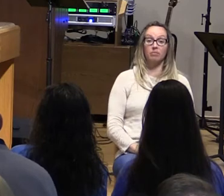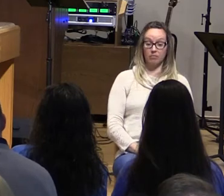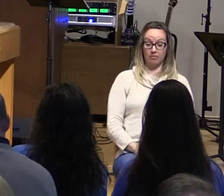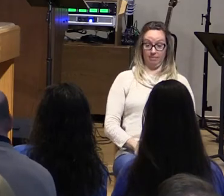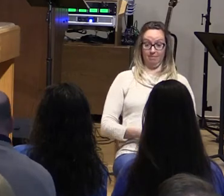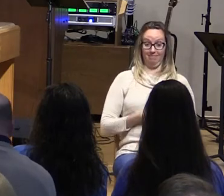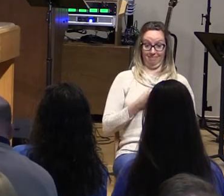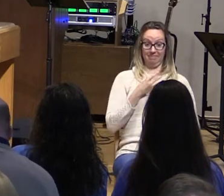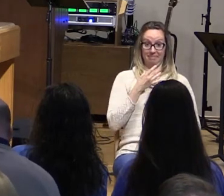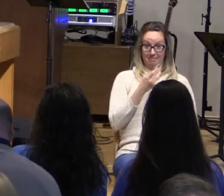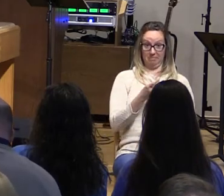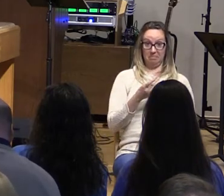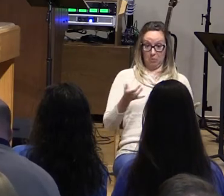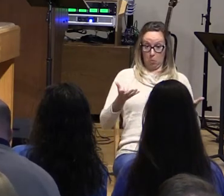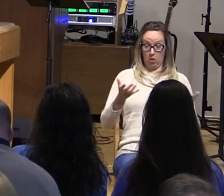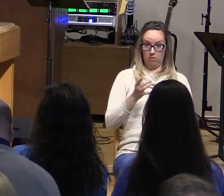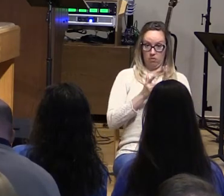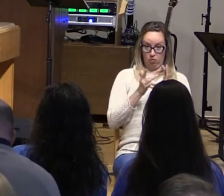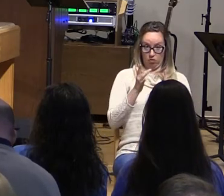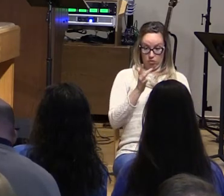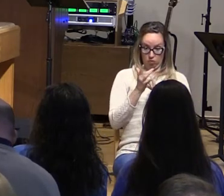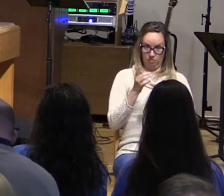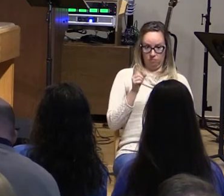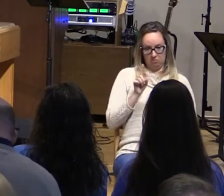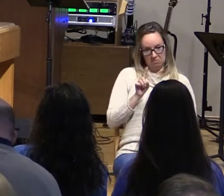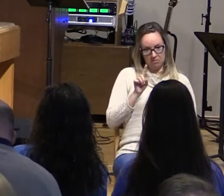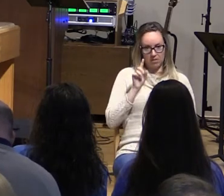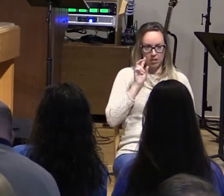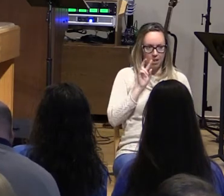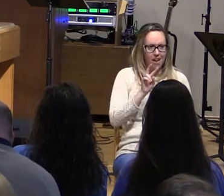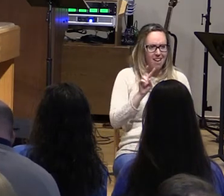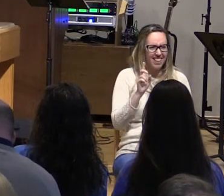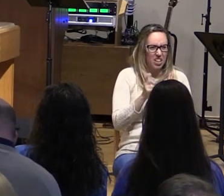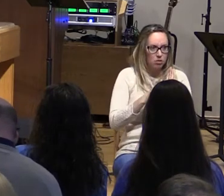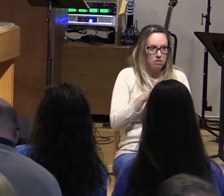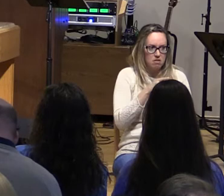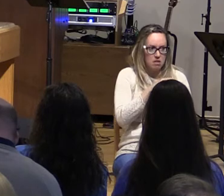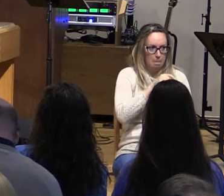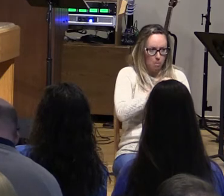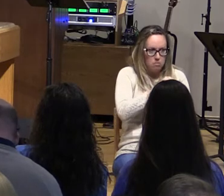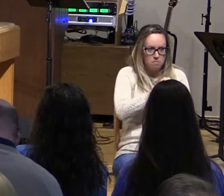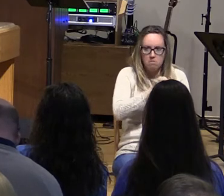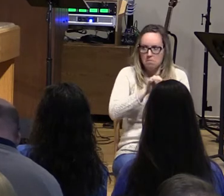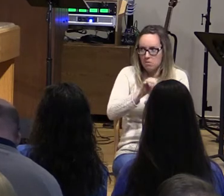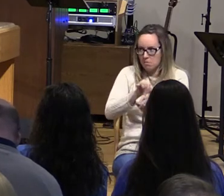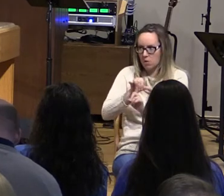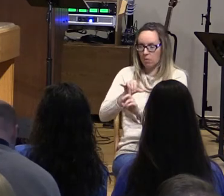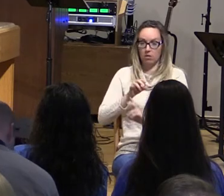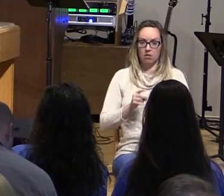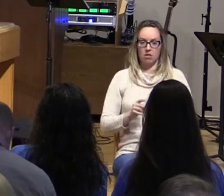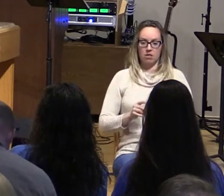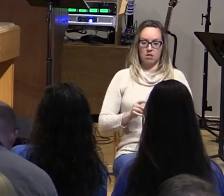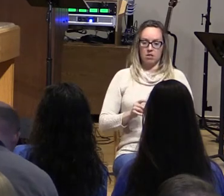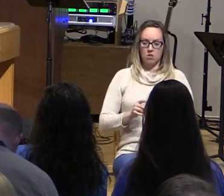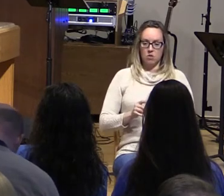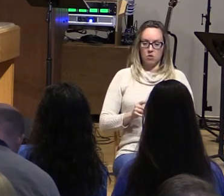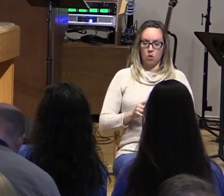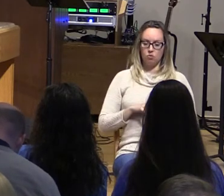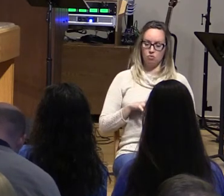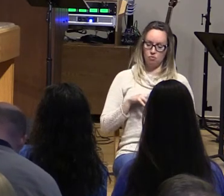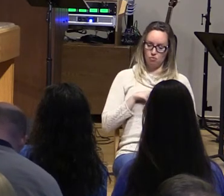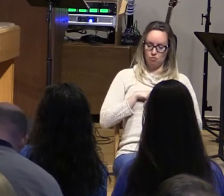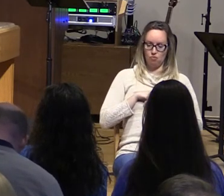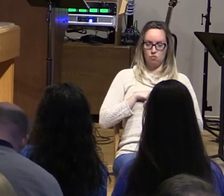about this is that Jesus looks at the crowd, he sees this happening, and he is instantly filled with